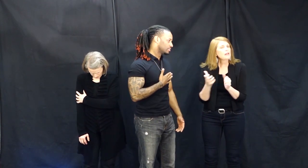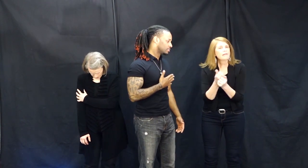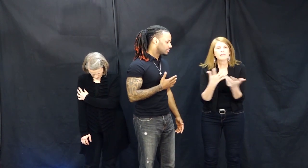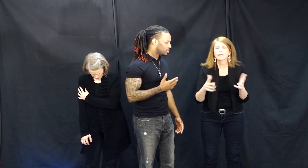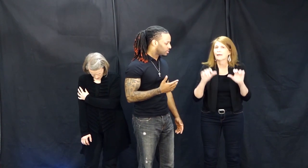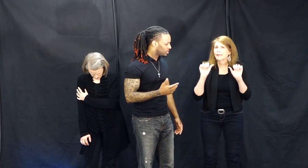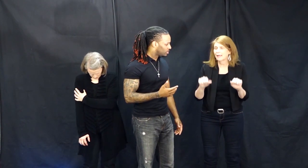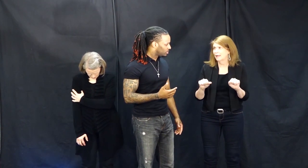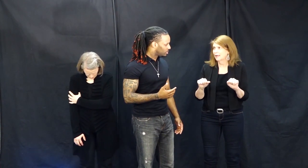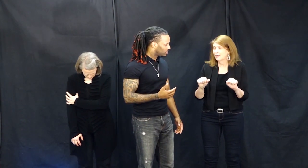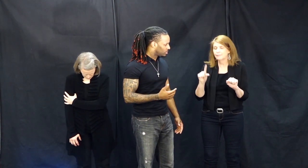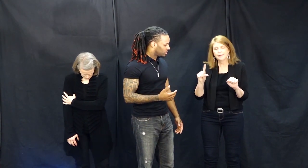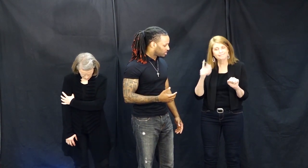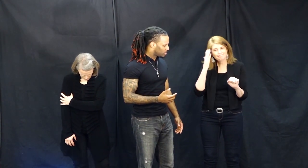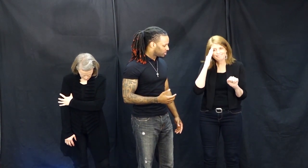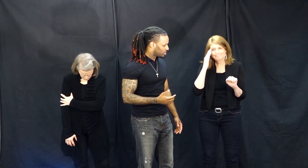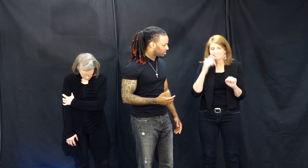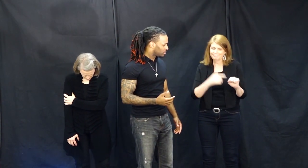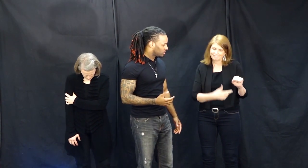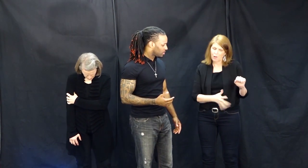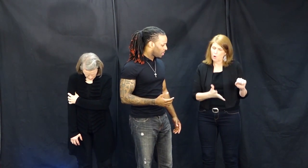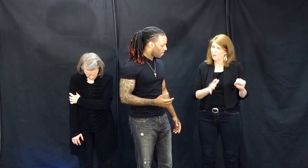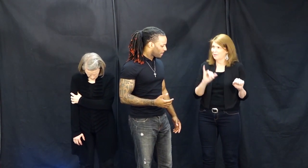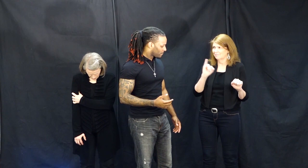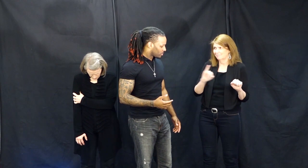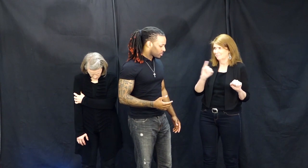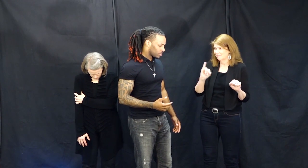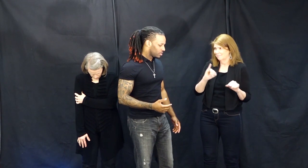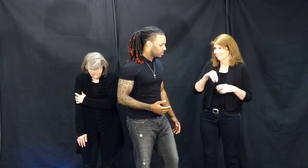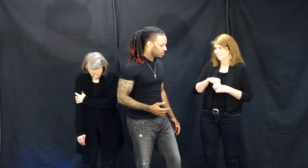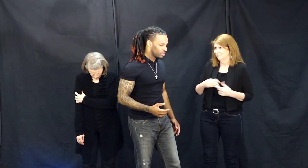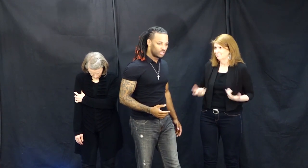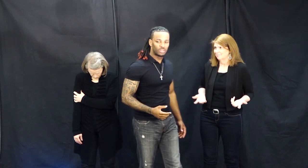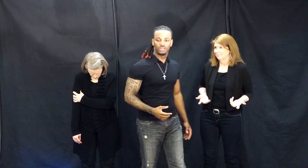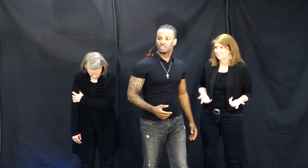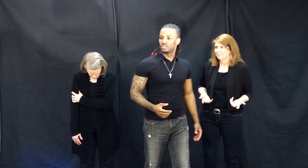can, but the wound was already infected when he arrived.